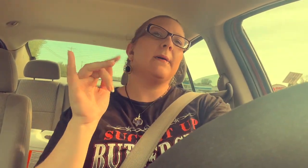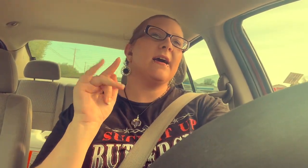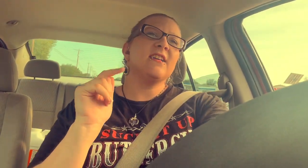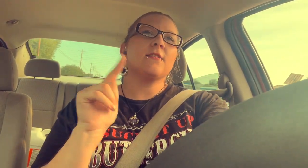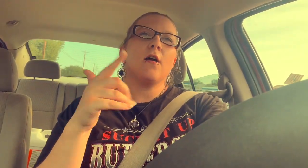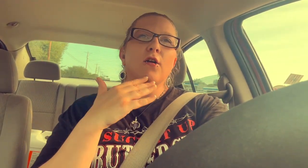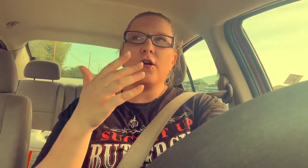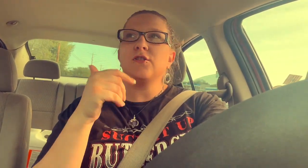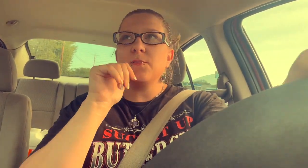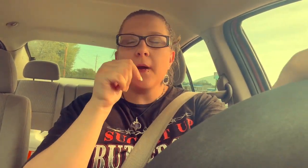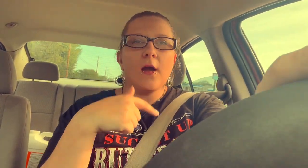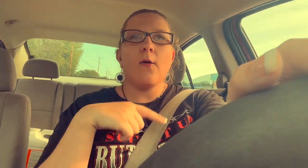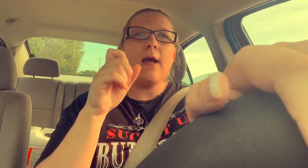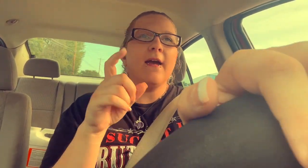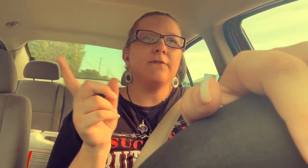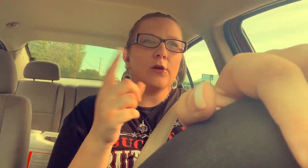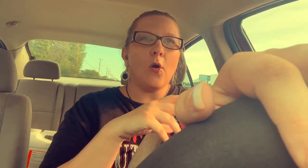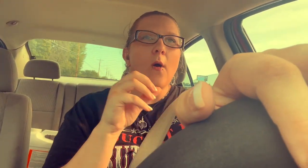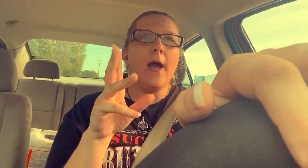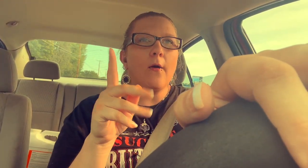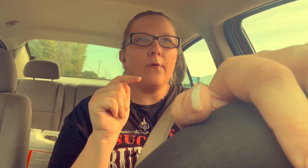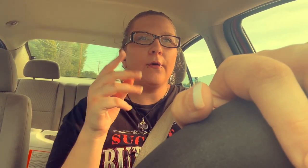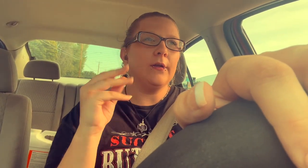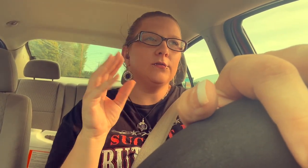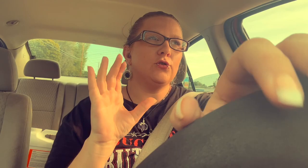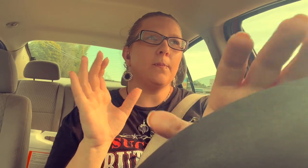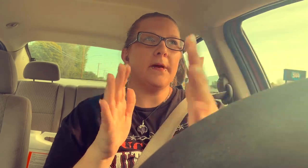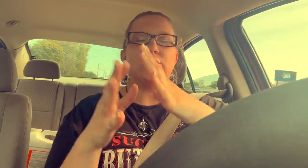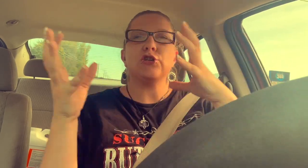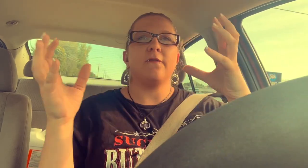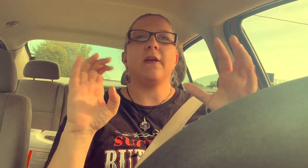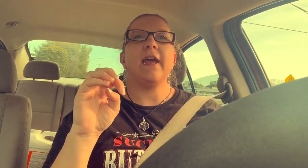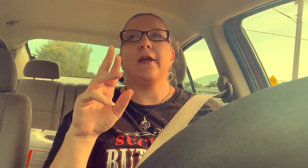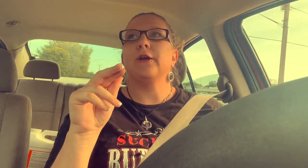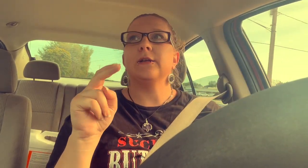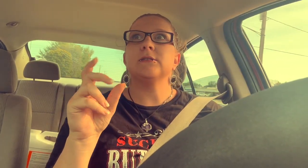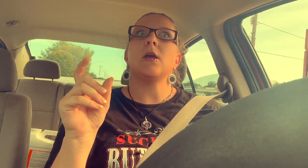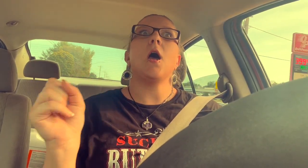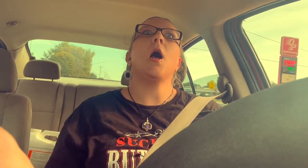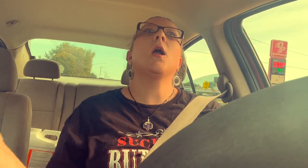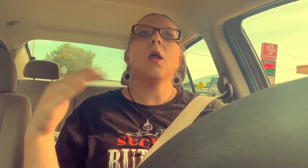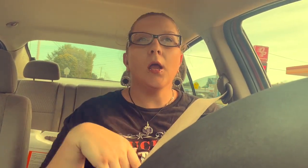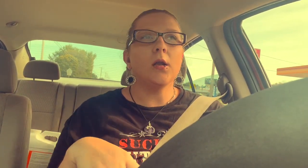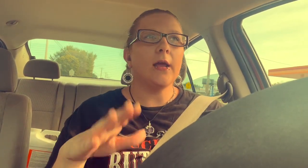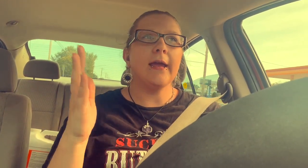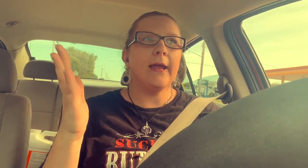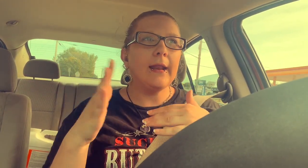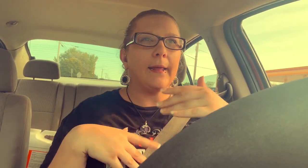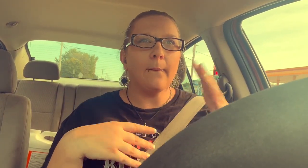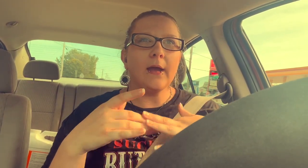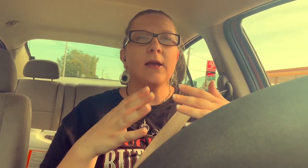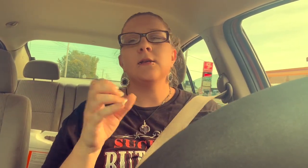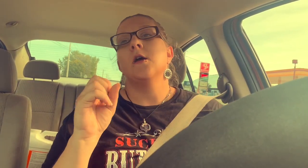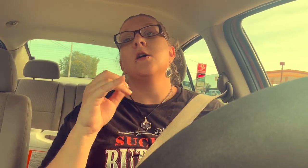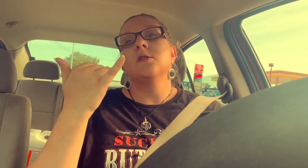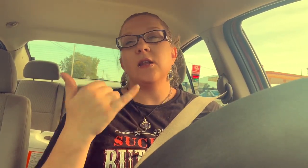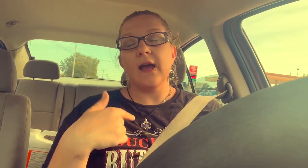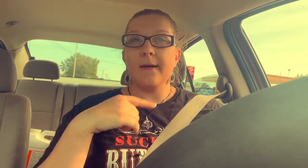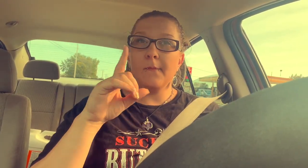But it's all good. Tomorrow I have to go out to a bunch of errands again anyway. Now I'm going to